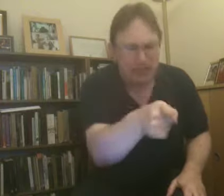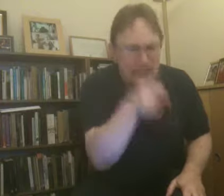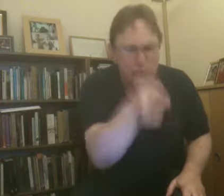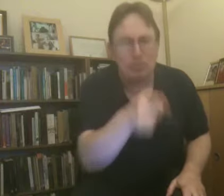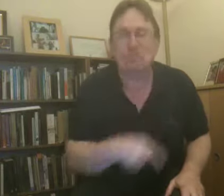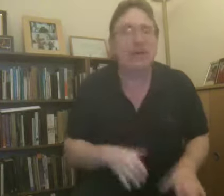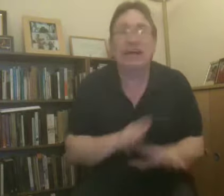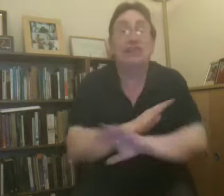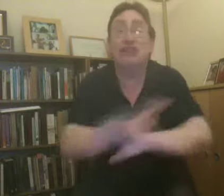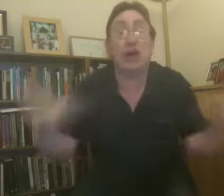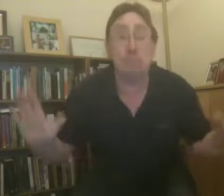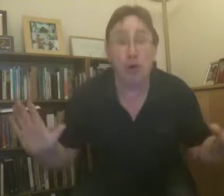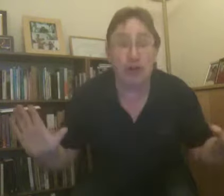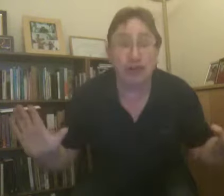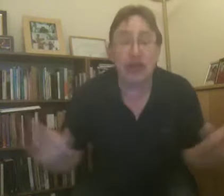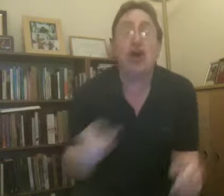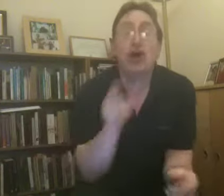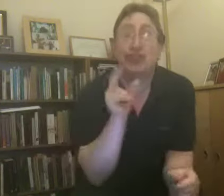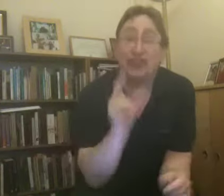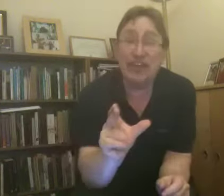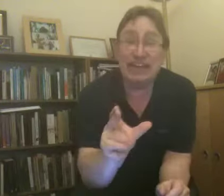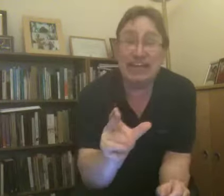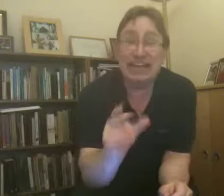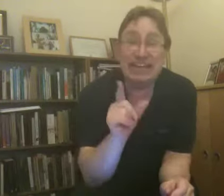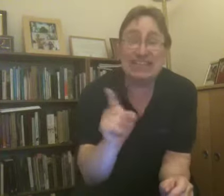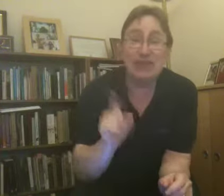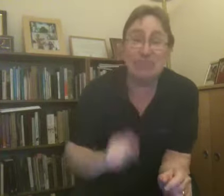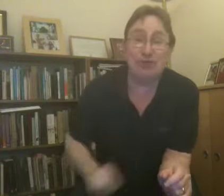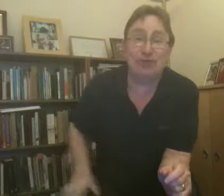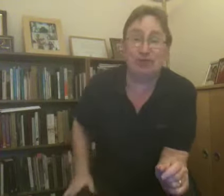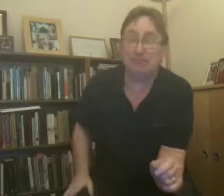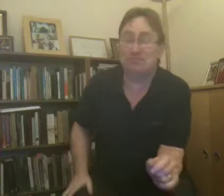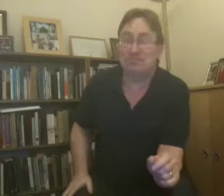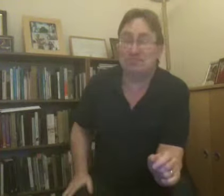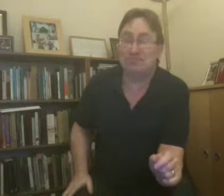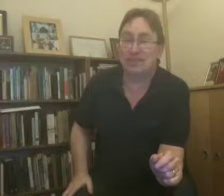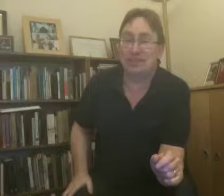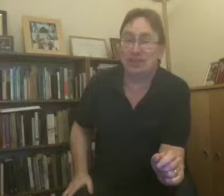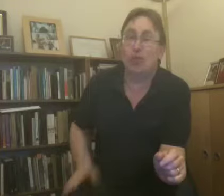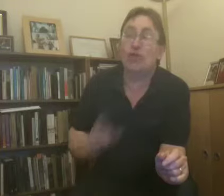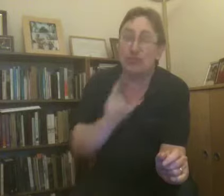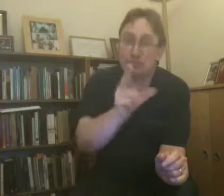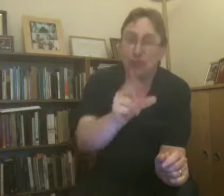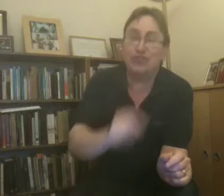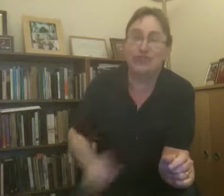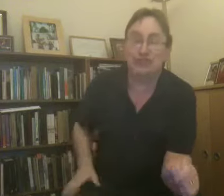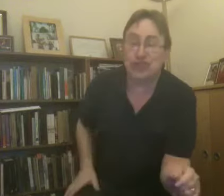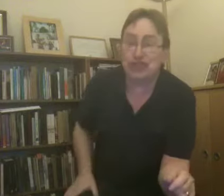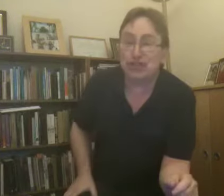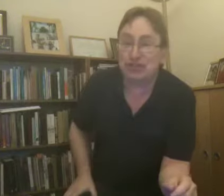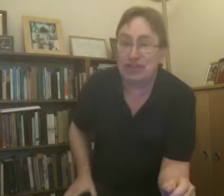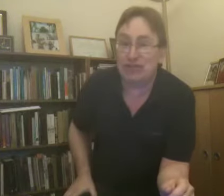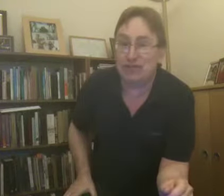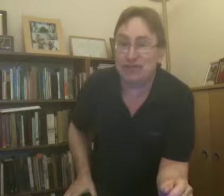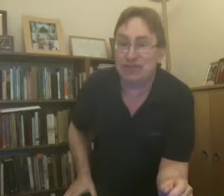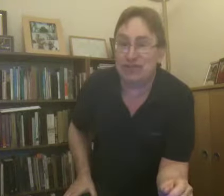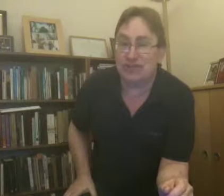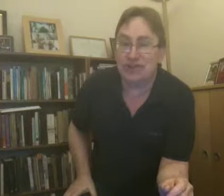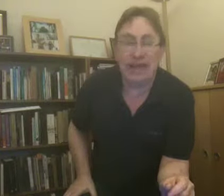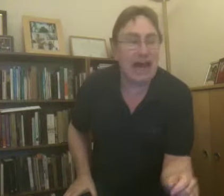wicked woman. It's not important. Her sin is not important. What is important is that she receives from Jesus and